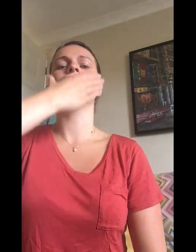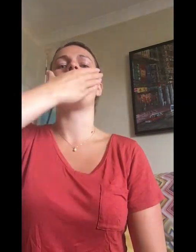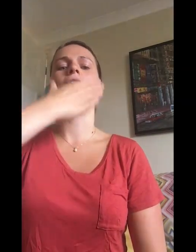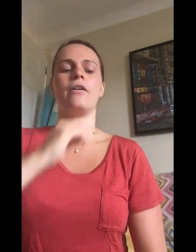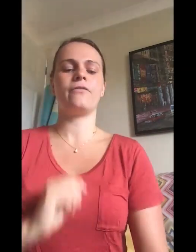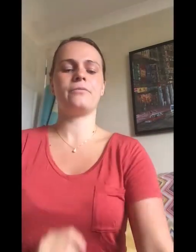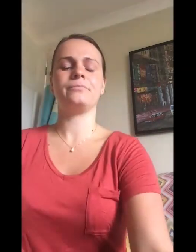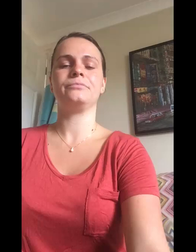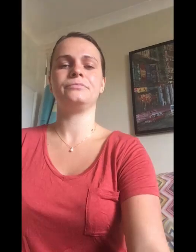Giraffe.